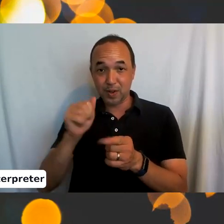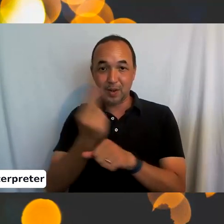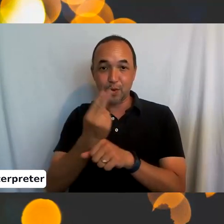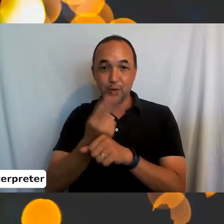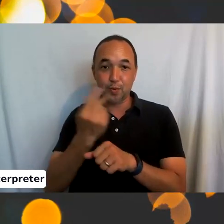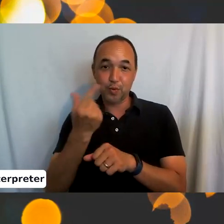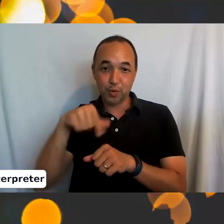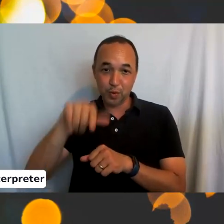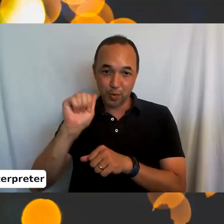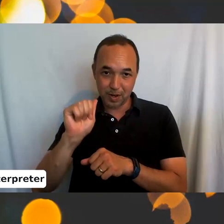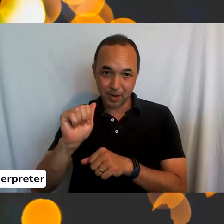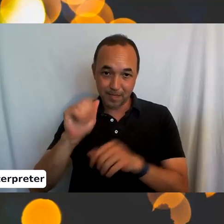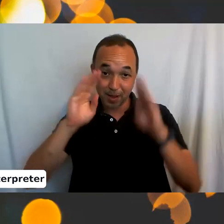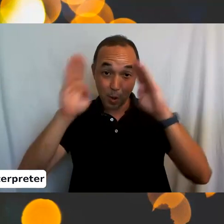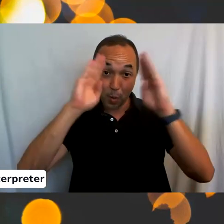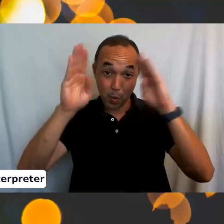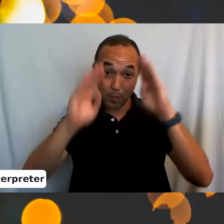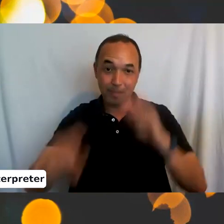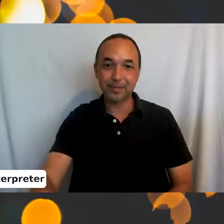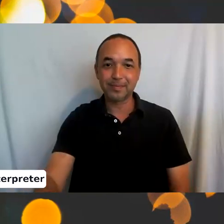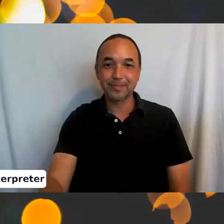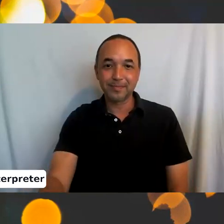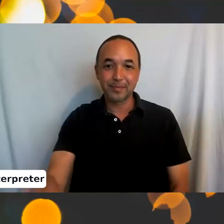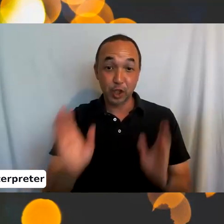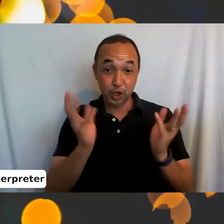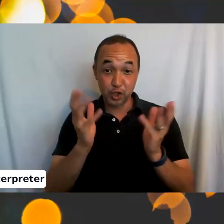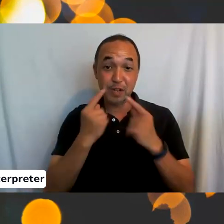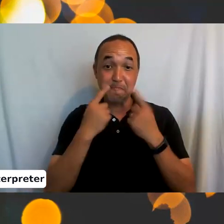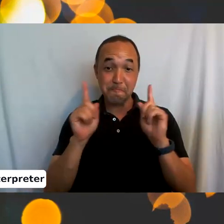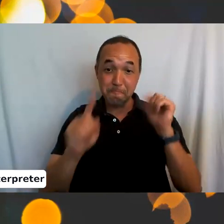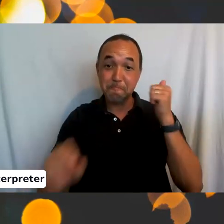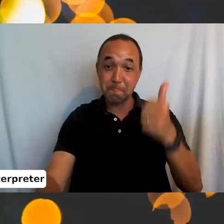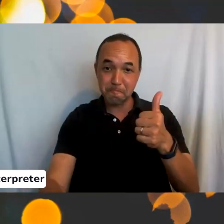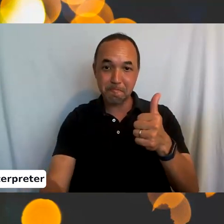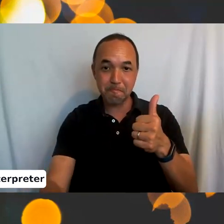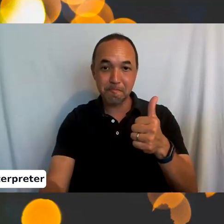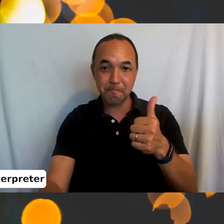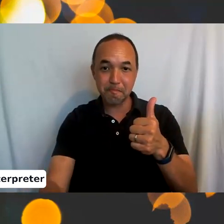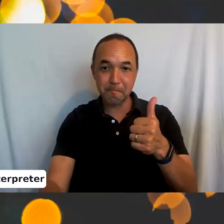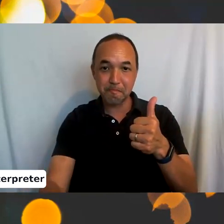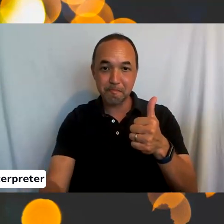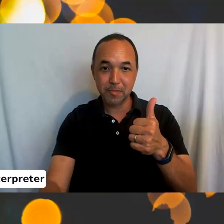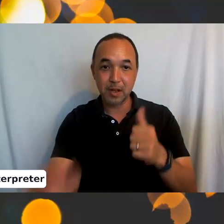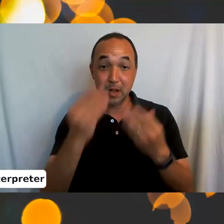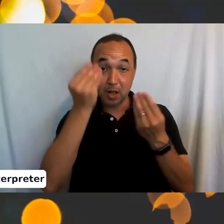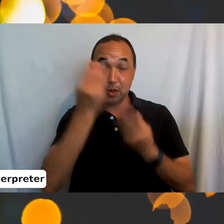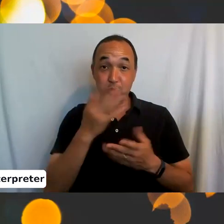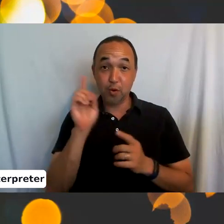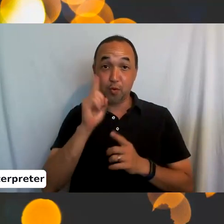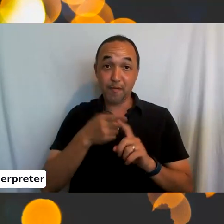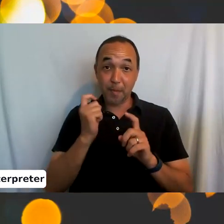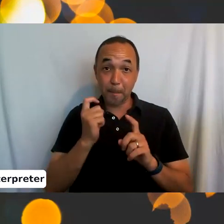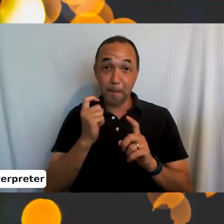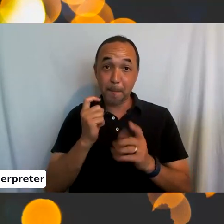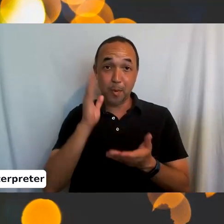Hi. Just making sure everybody's here. Chat's working. Great. Hi. Tell us where you're from. Love to meet